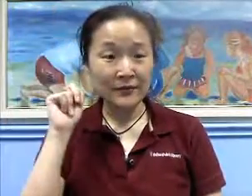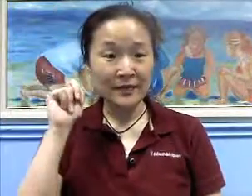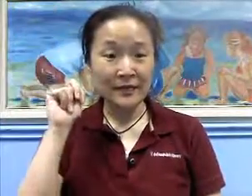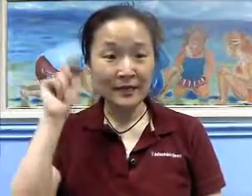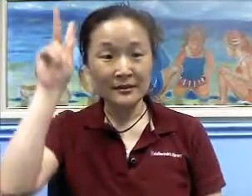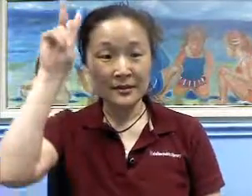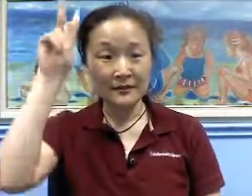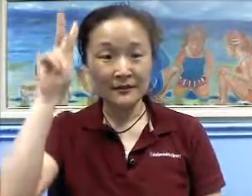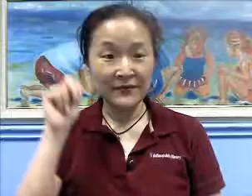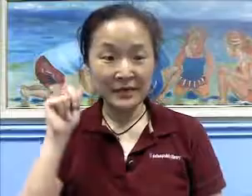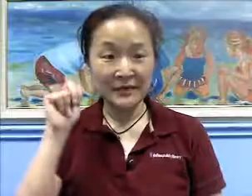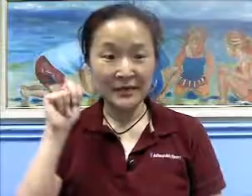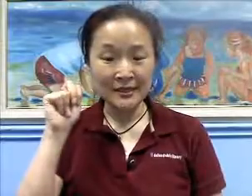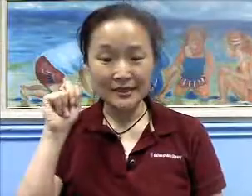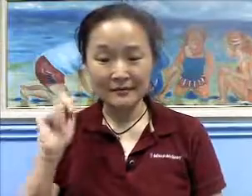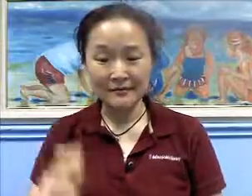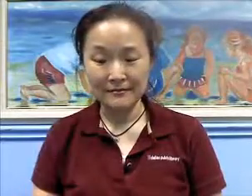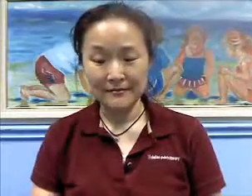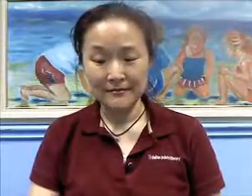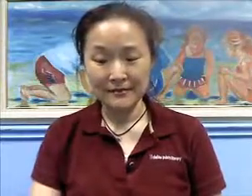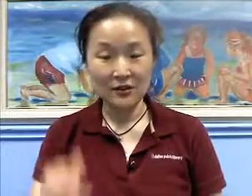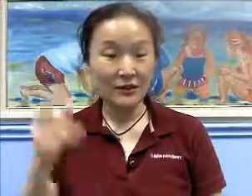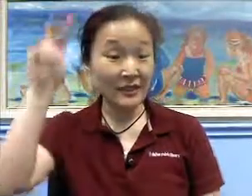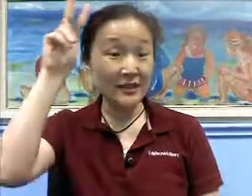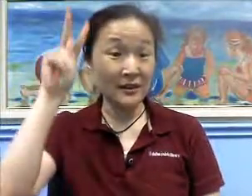with an N. So Vietnamese, or Vietnam.